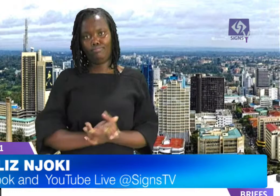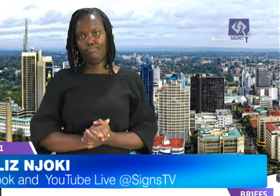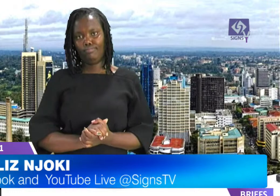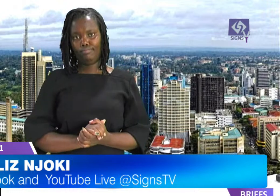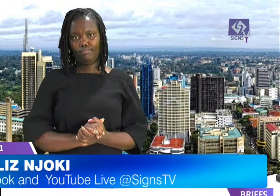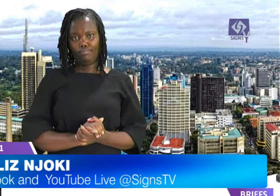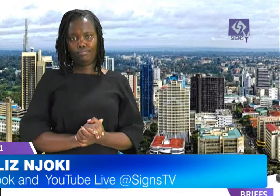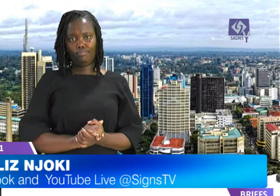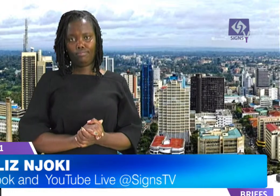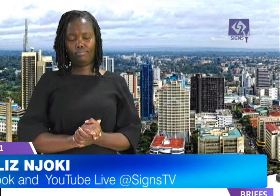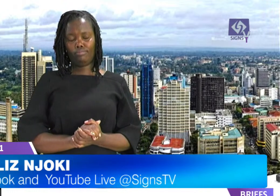the beneficiaries.